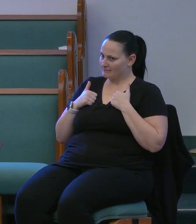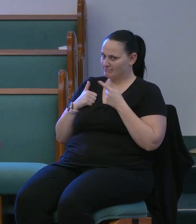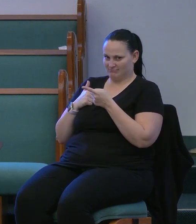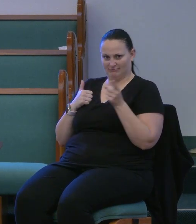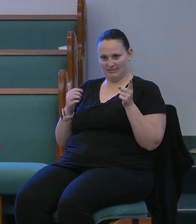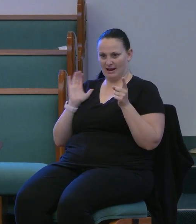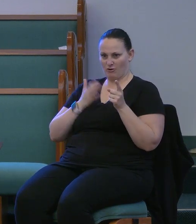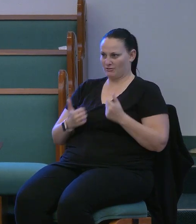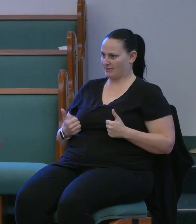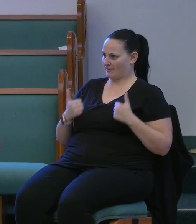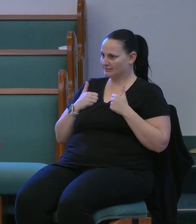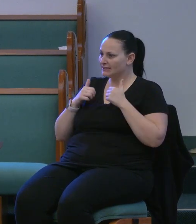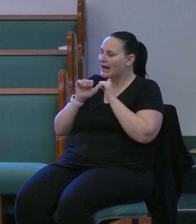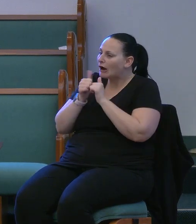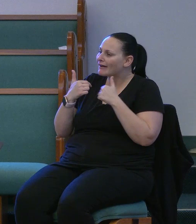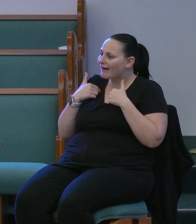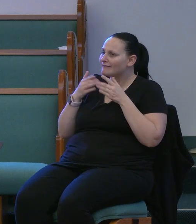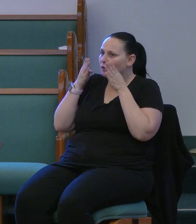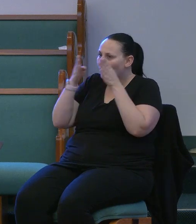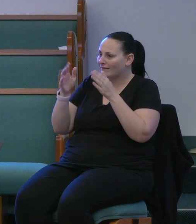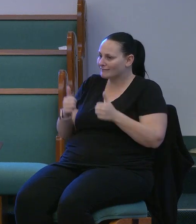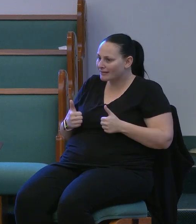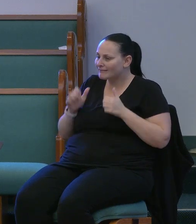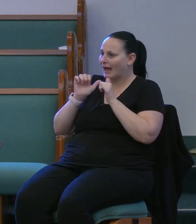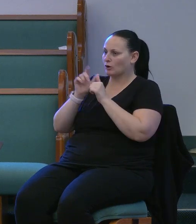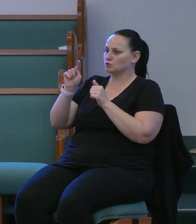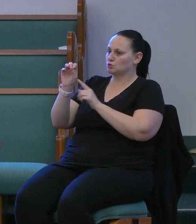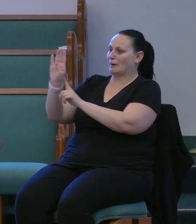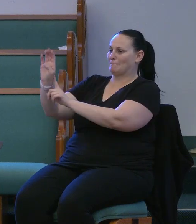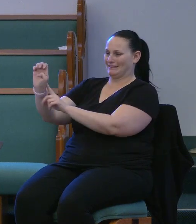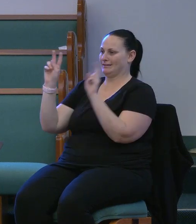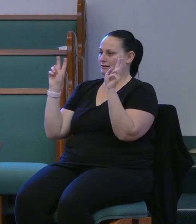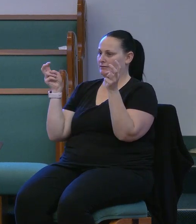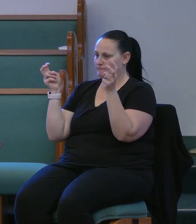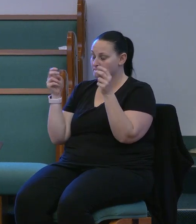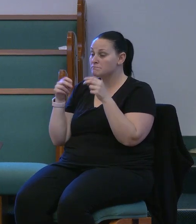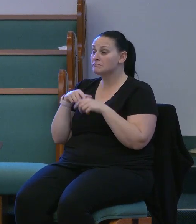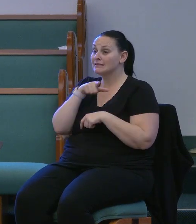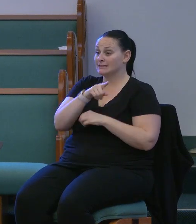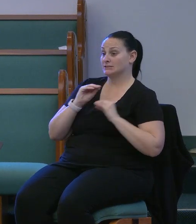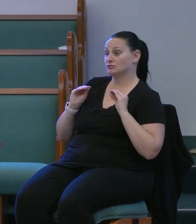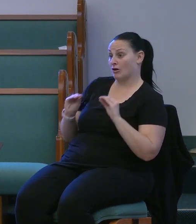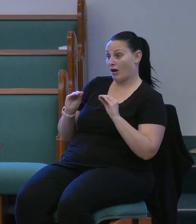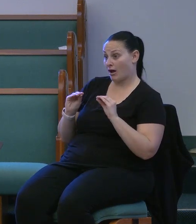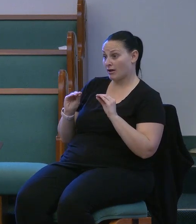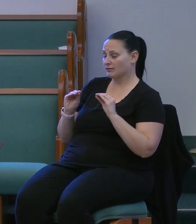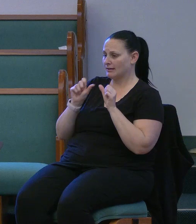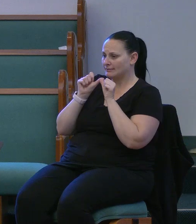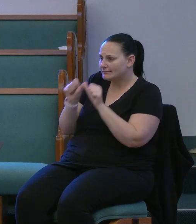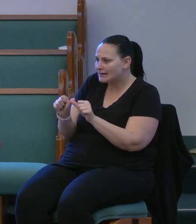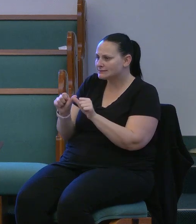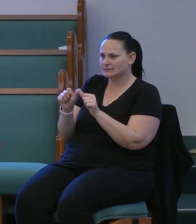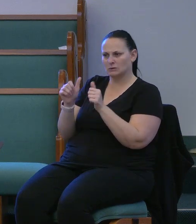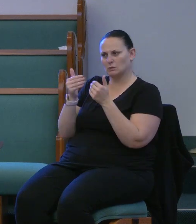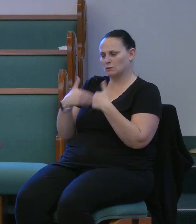lives, how to have a way of life, how to be. And what he taught lasted